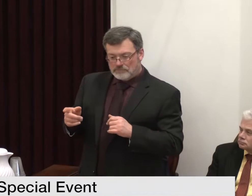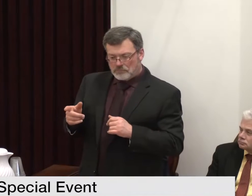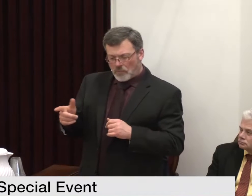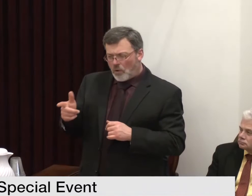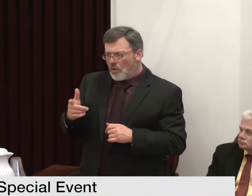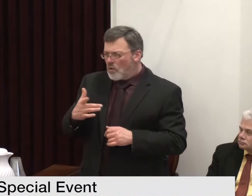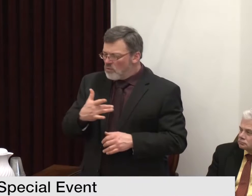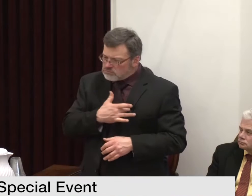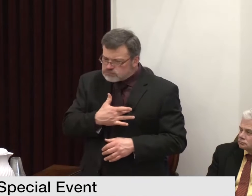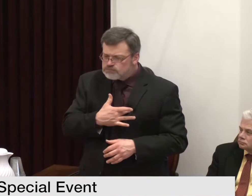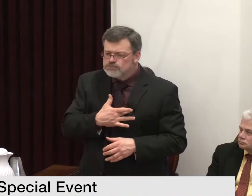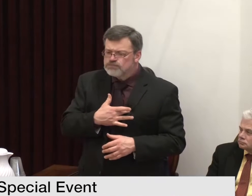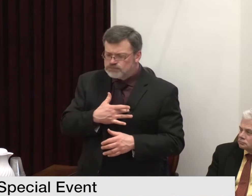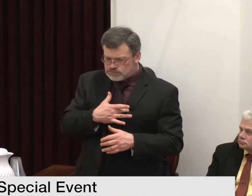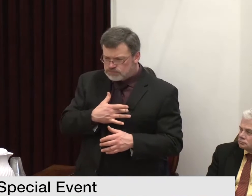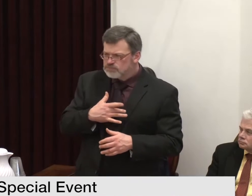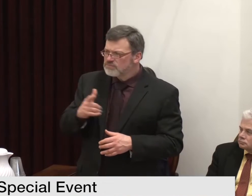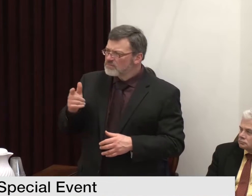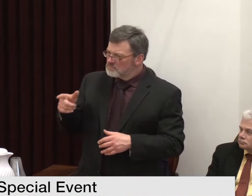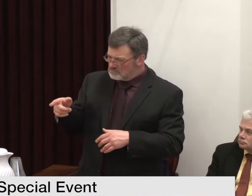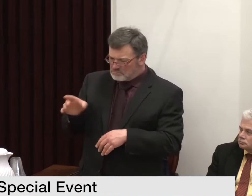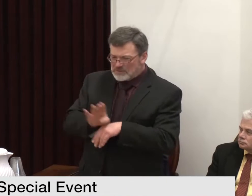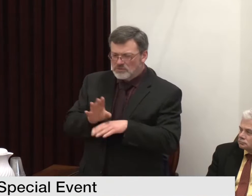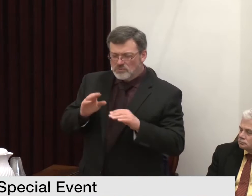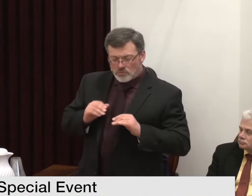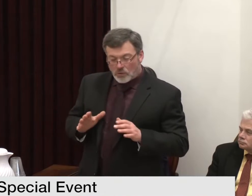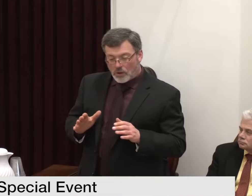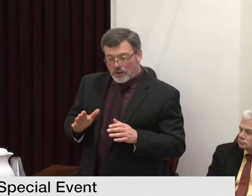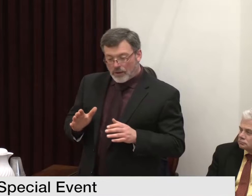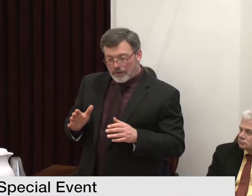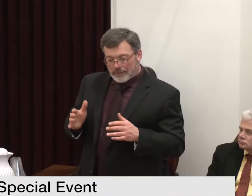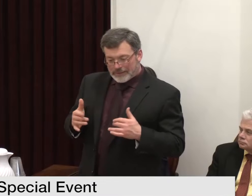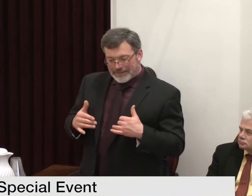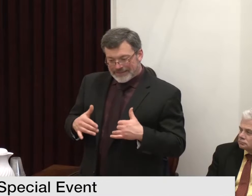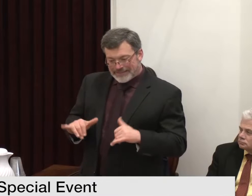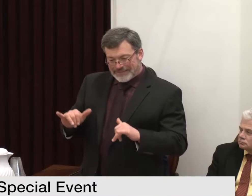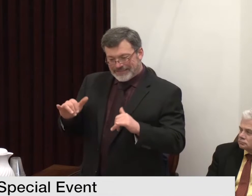crime and still want that crime to stop.